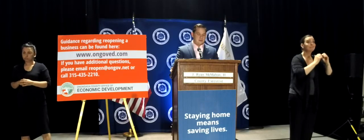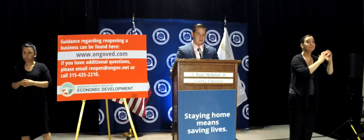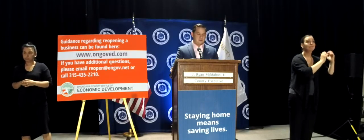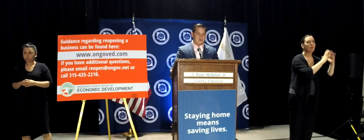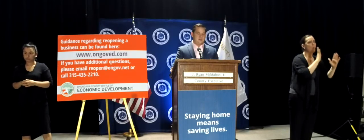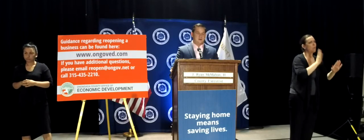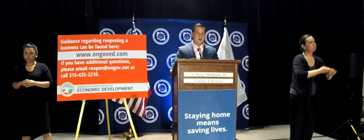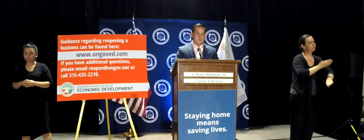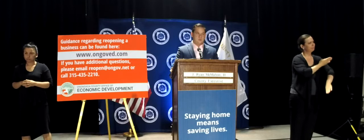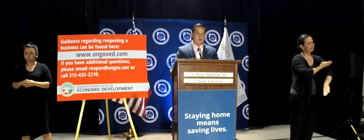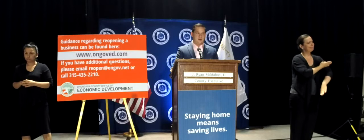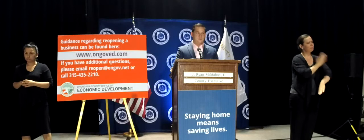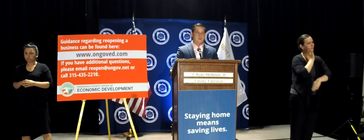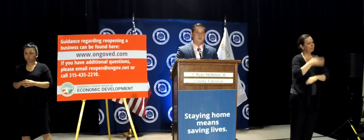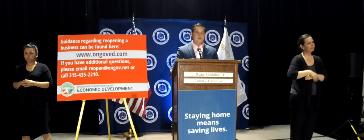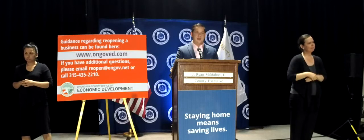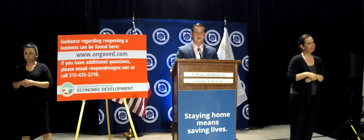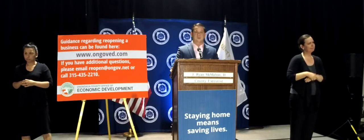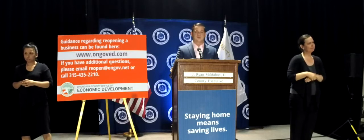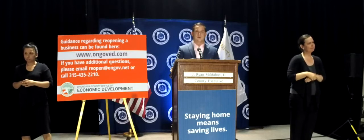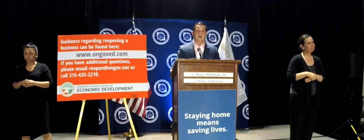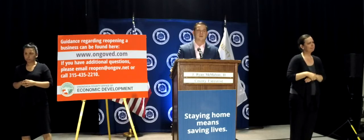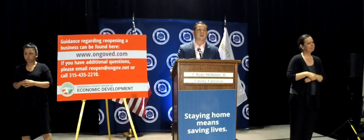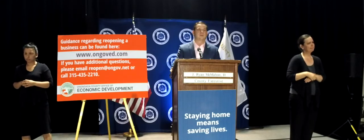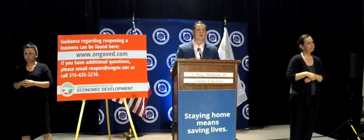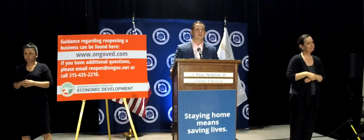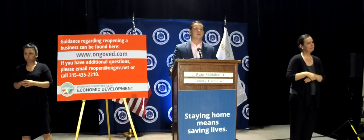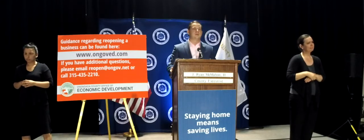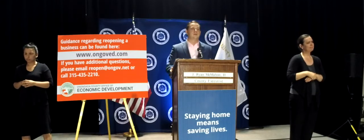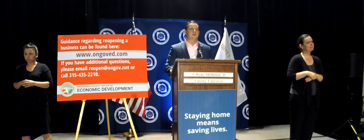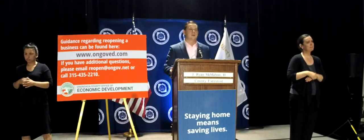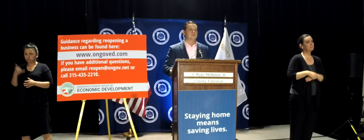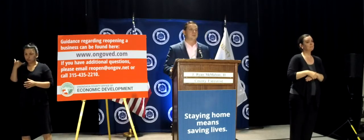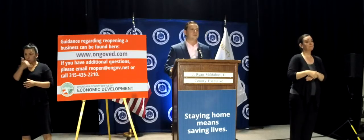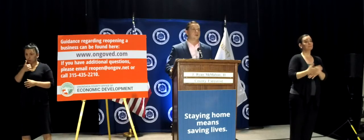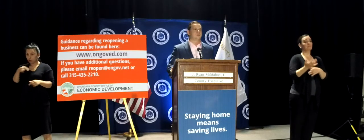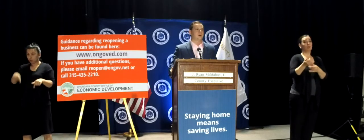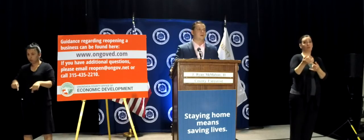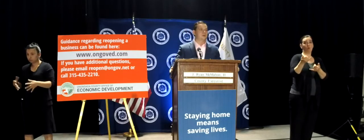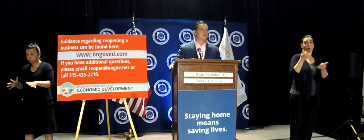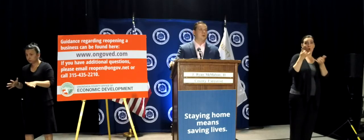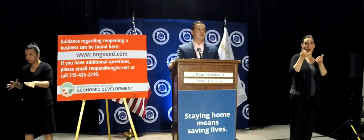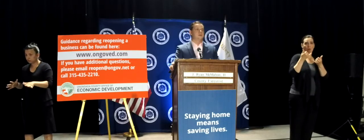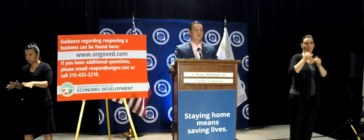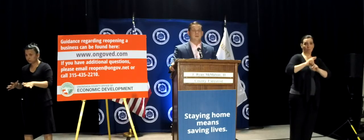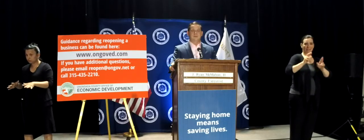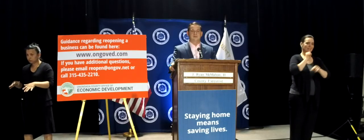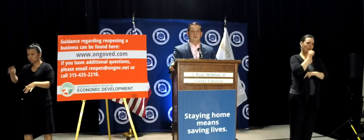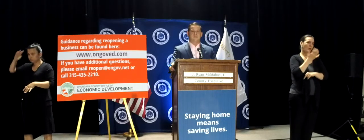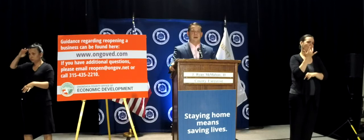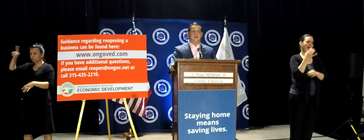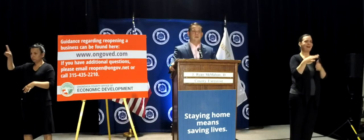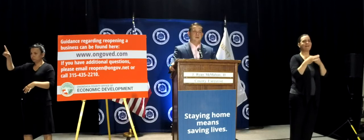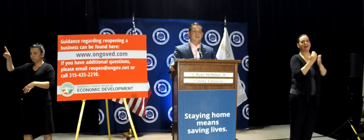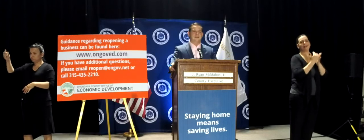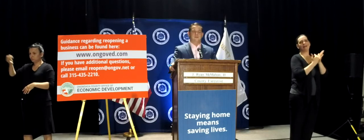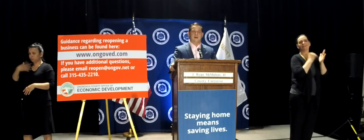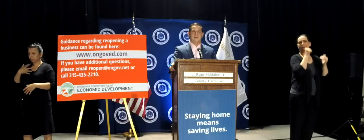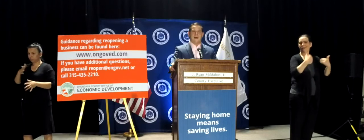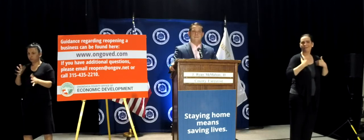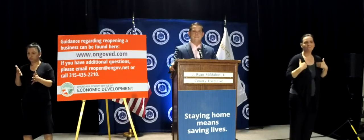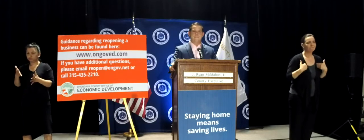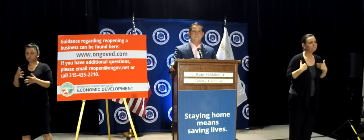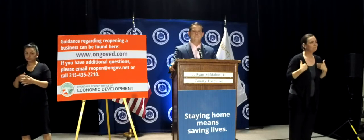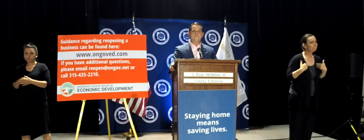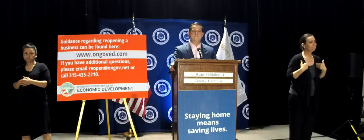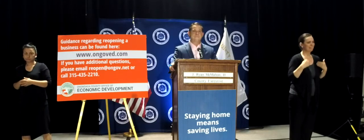I get it. I think the call wasn't ready because the guidance wasn't ready. That's what, to be transparent, that's where that's my assessment